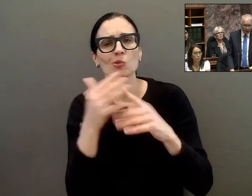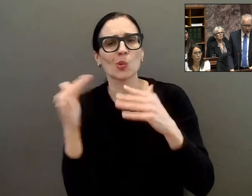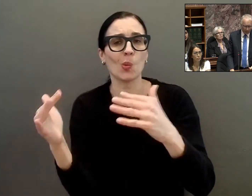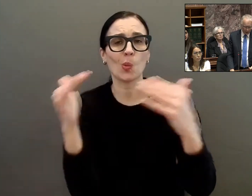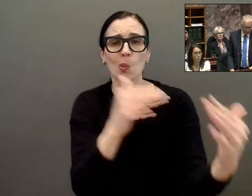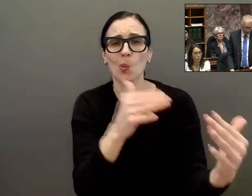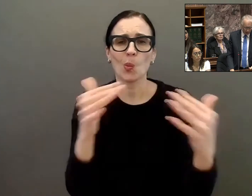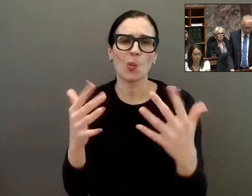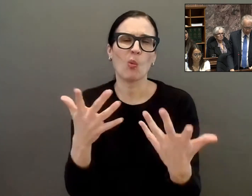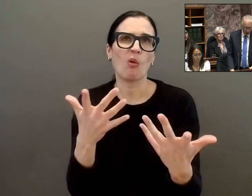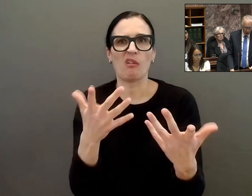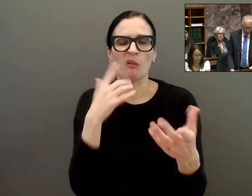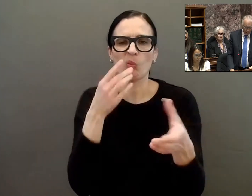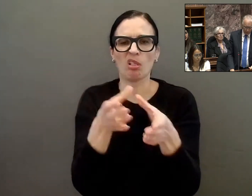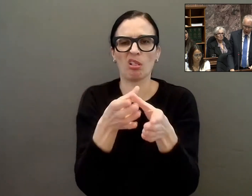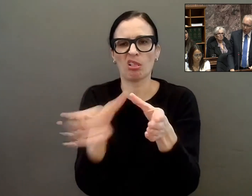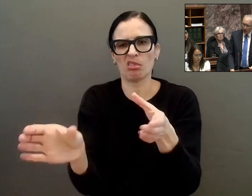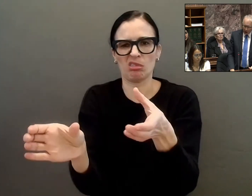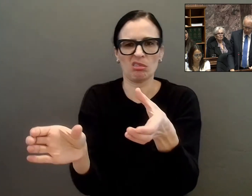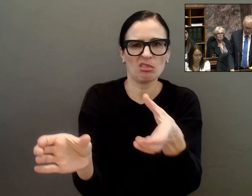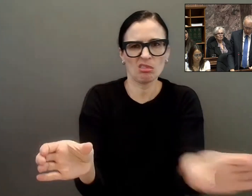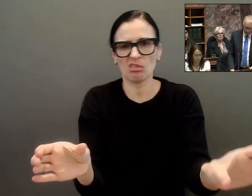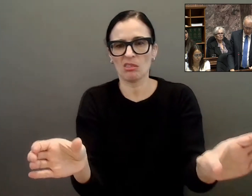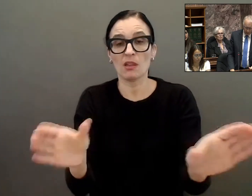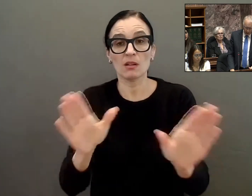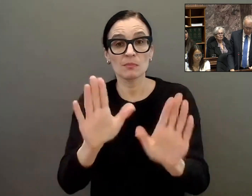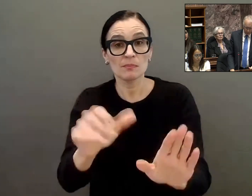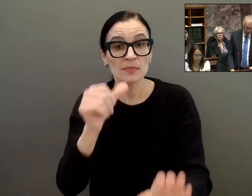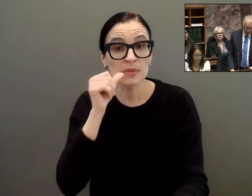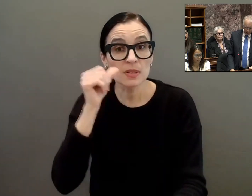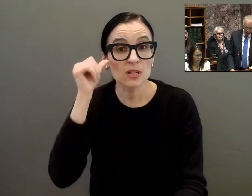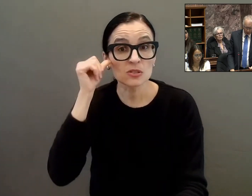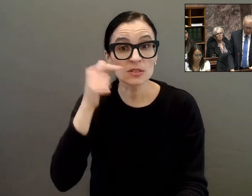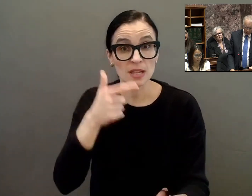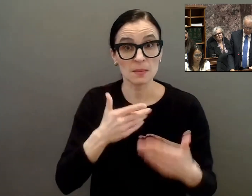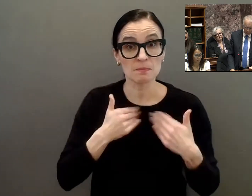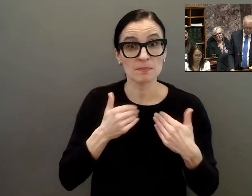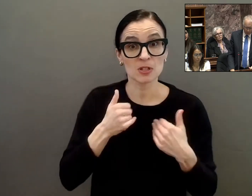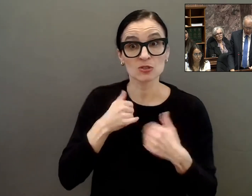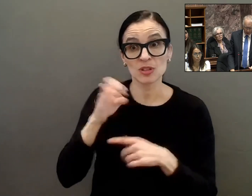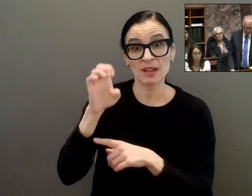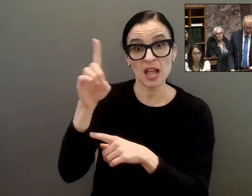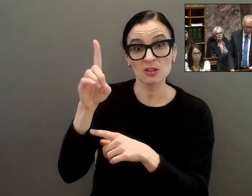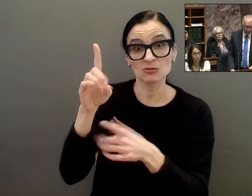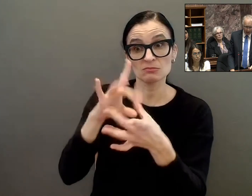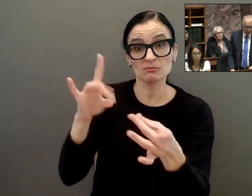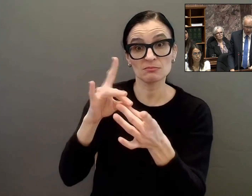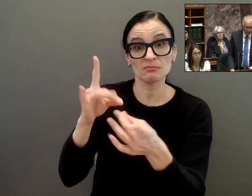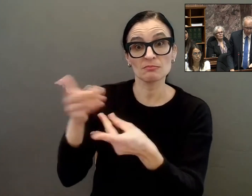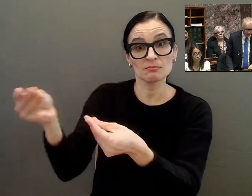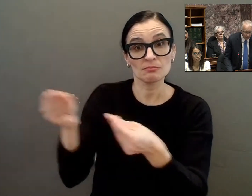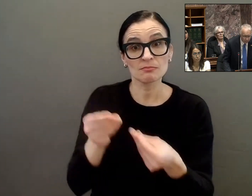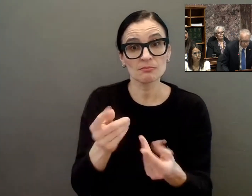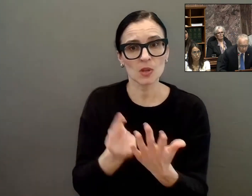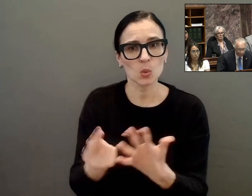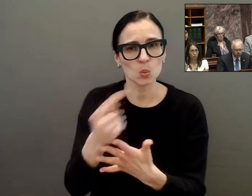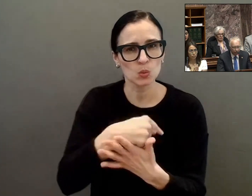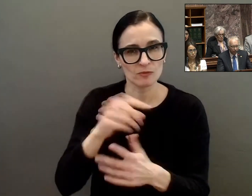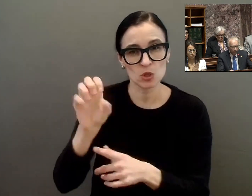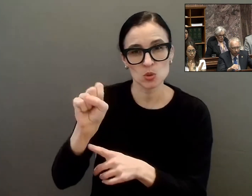more age-appropriate. Will the Premier now admit that he was wrong to characterize concerned parents as being hateful?